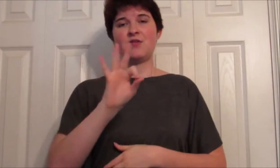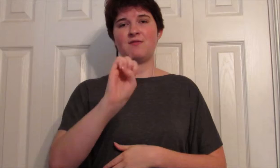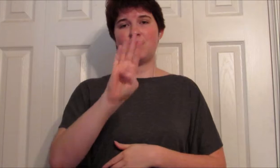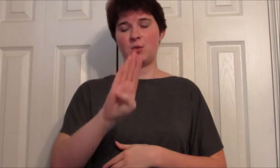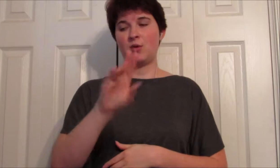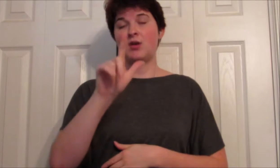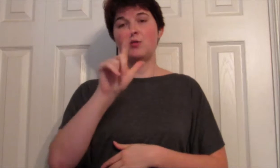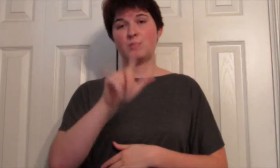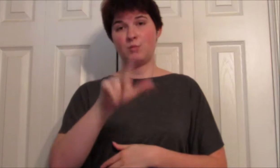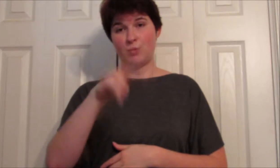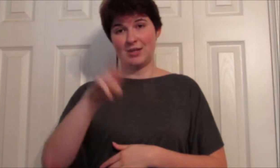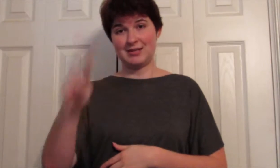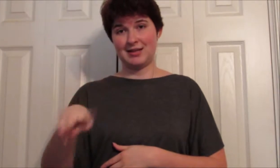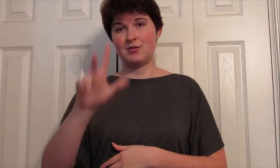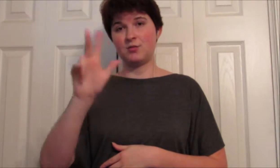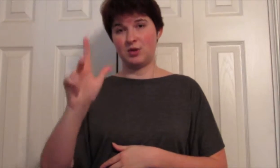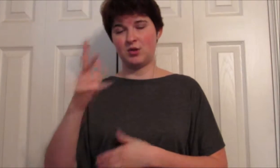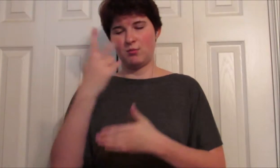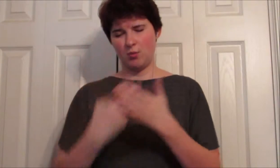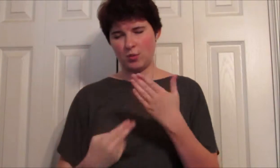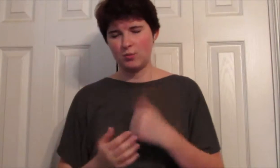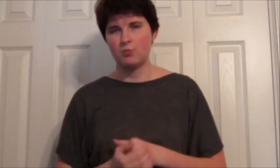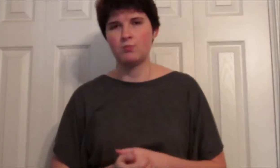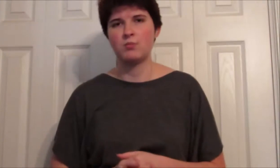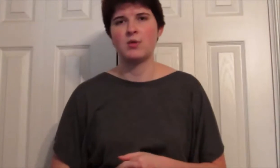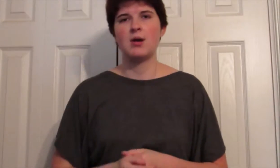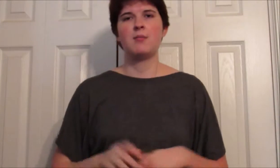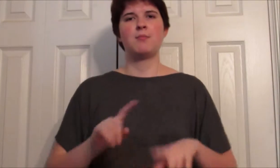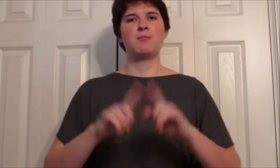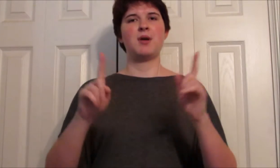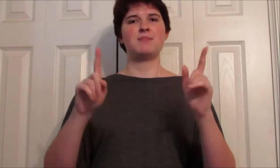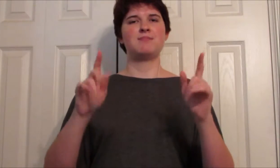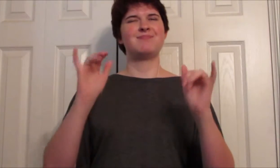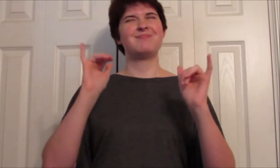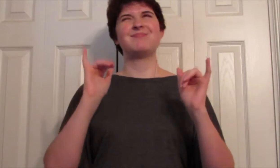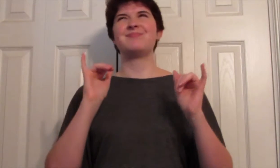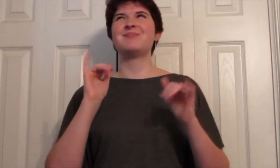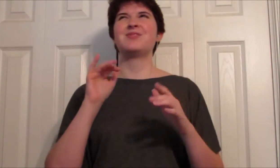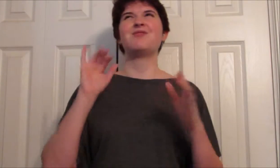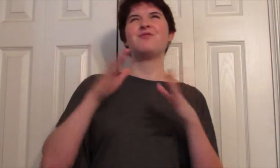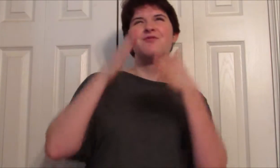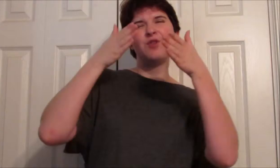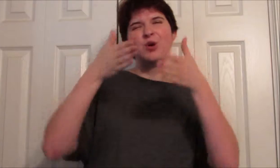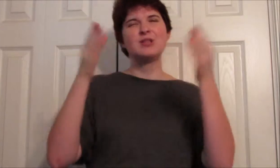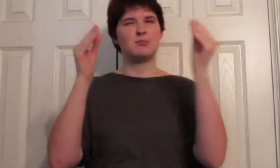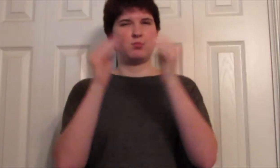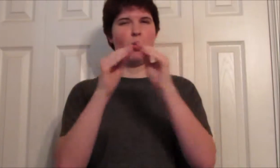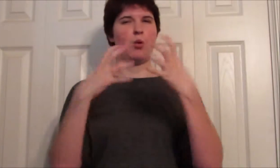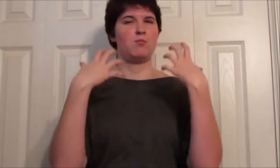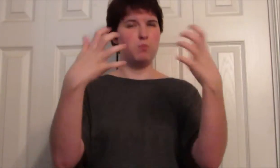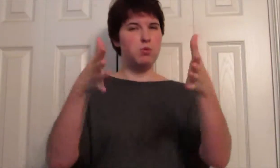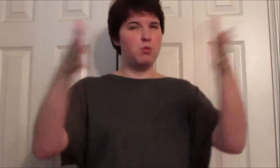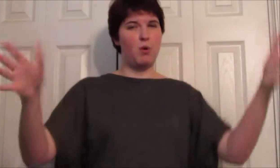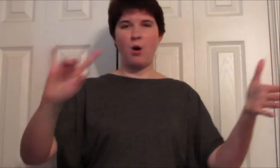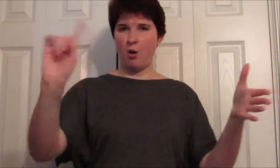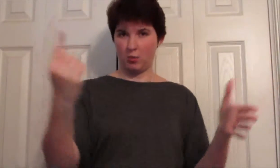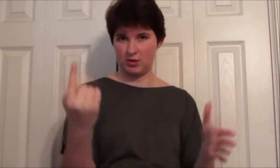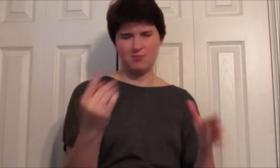February 22nd and 23rd. But you know, all of this is about so much more than just expanding our auditorium. Our